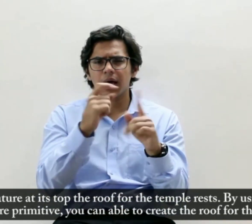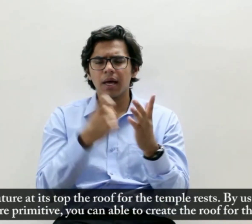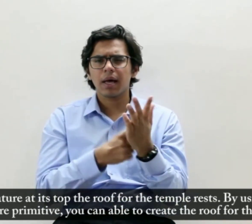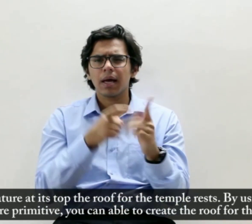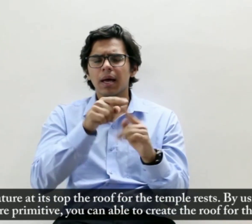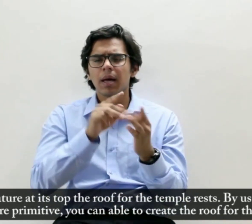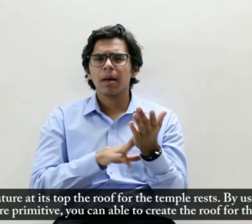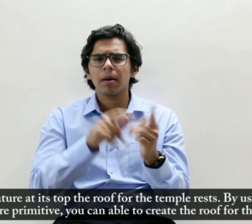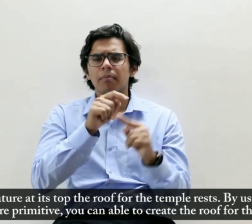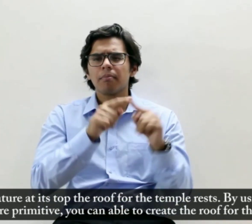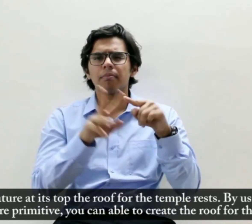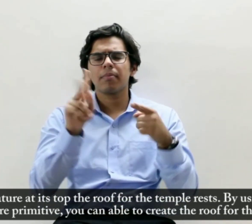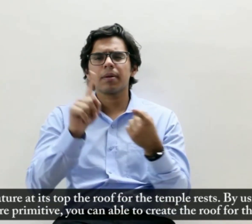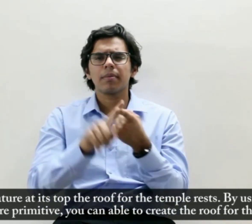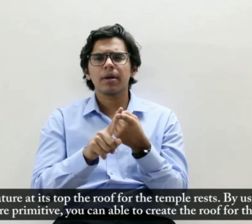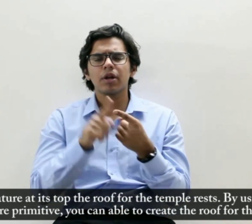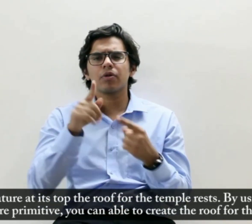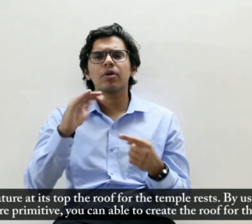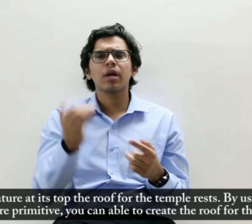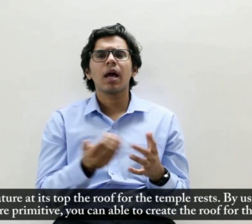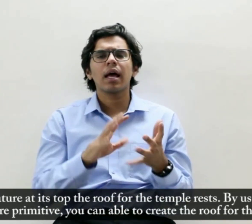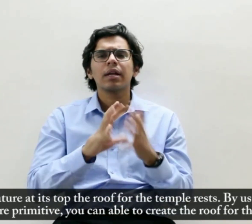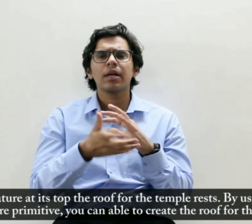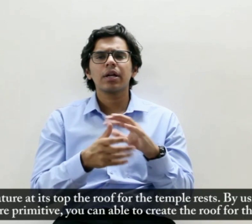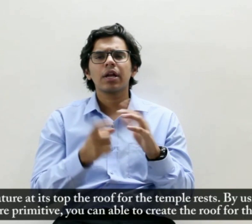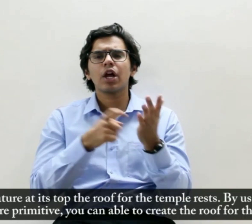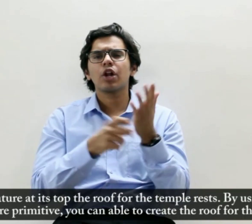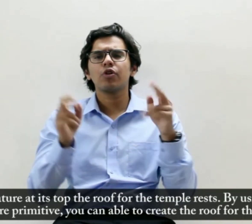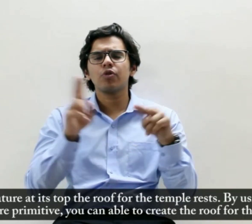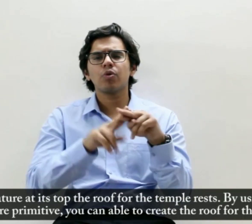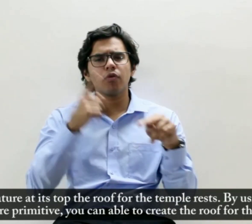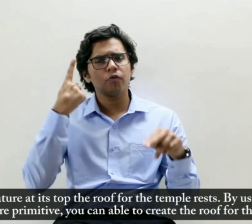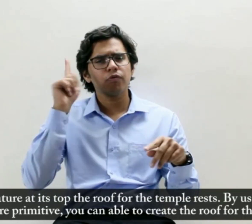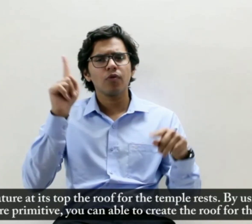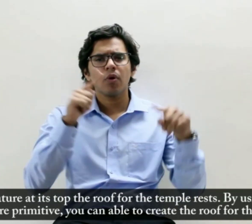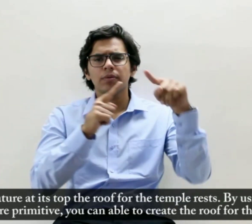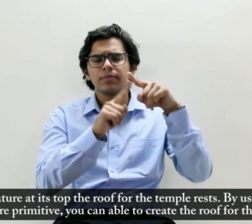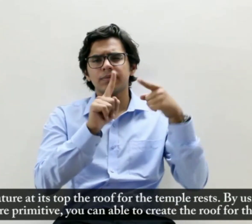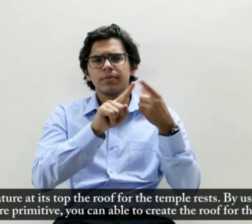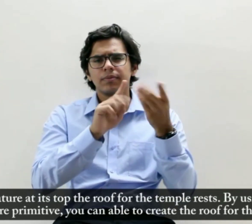create the roof for the temple.